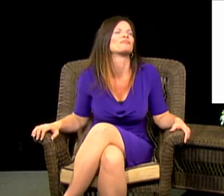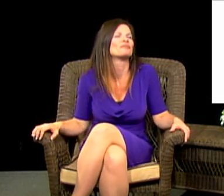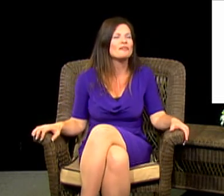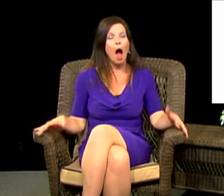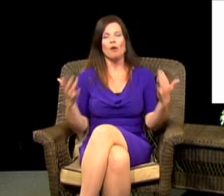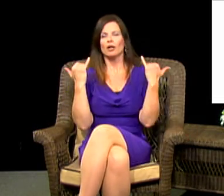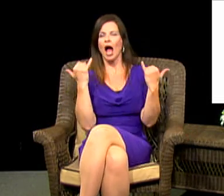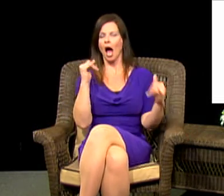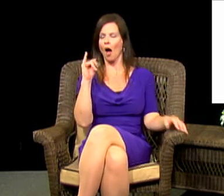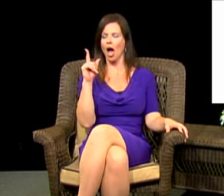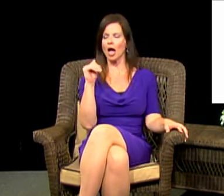be delicious.